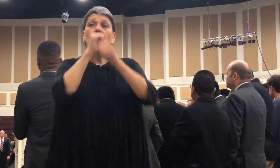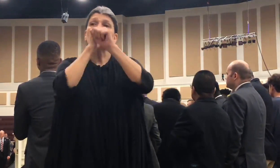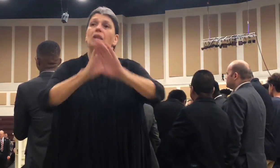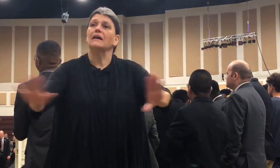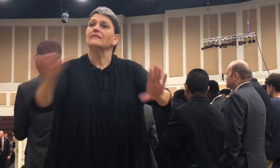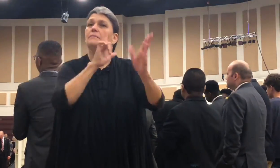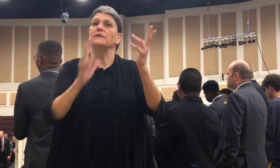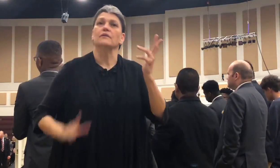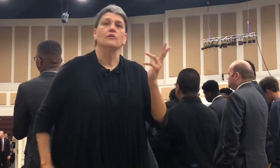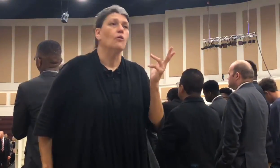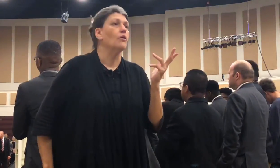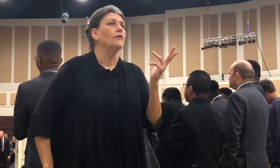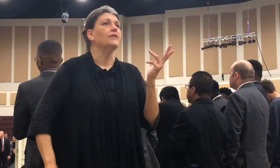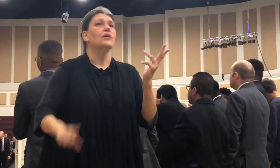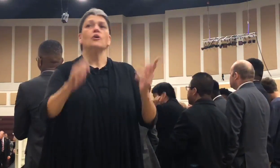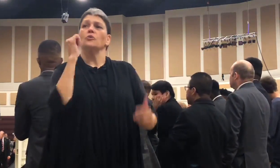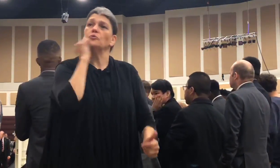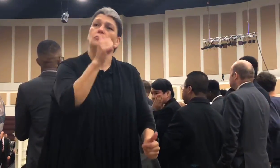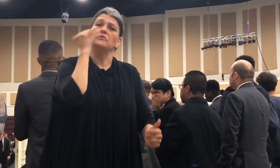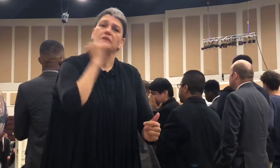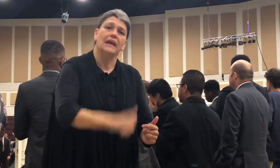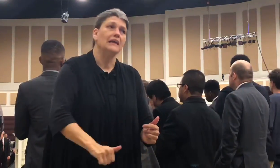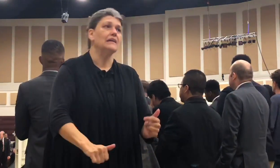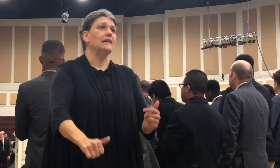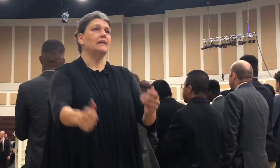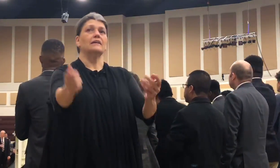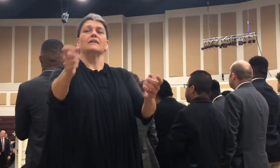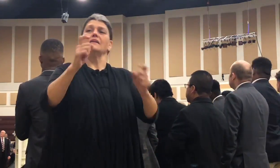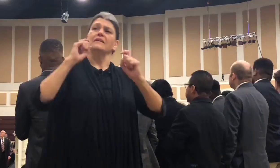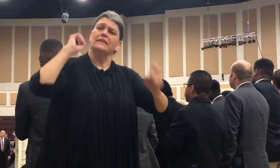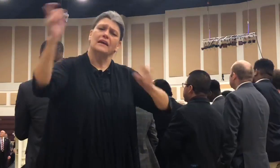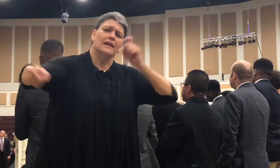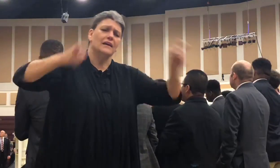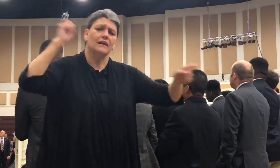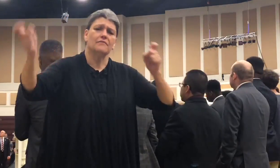Lord, who daily loadeth us down with benefits.